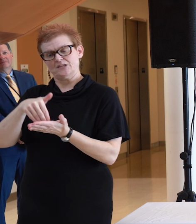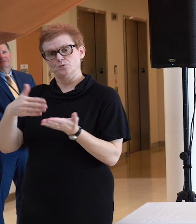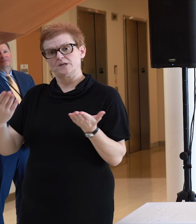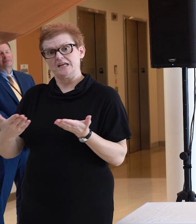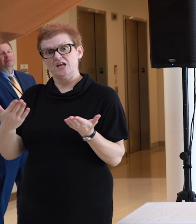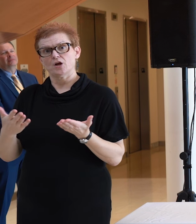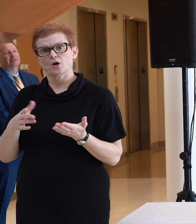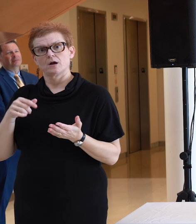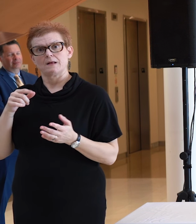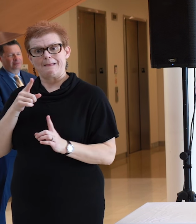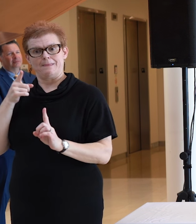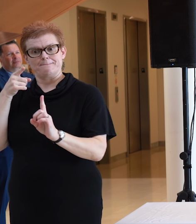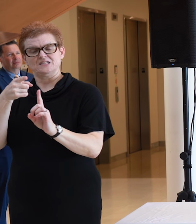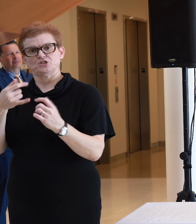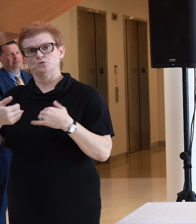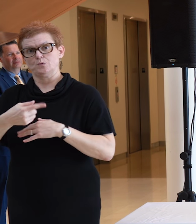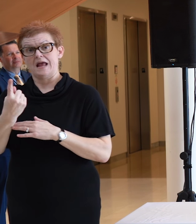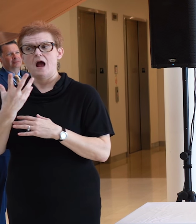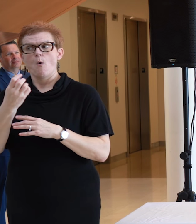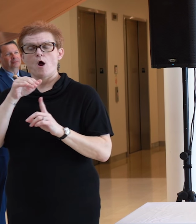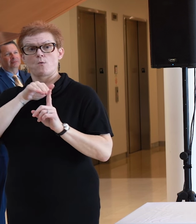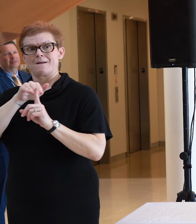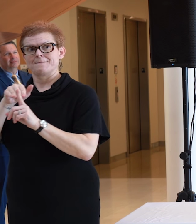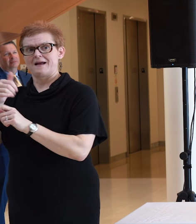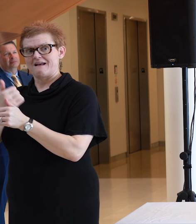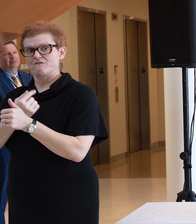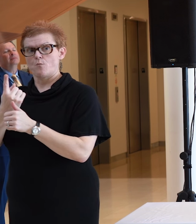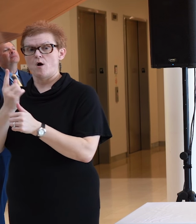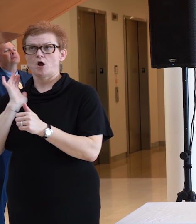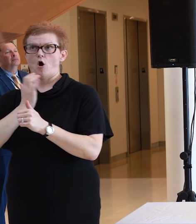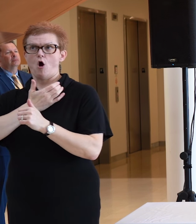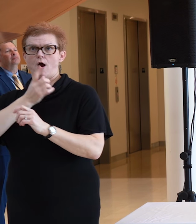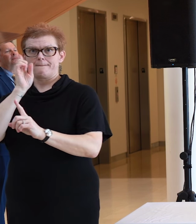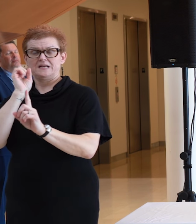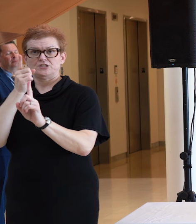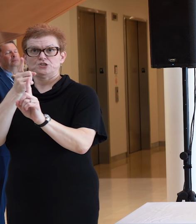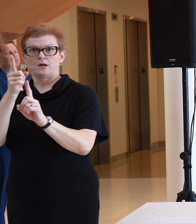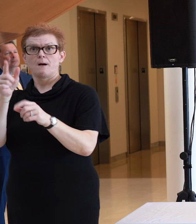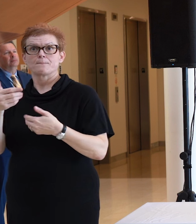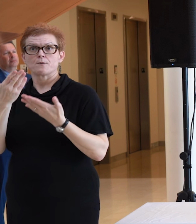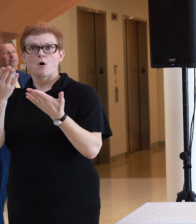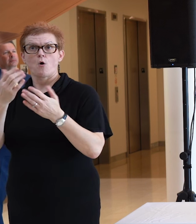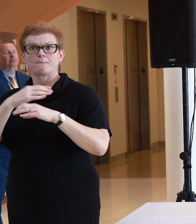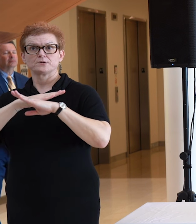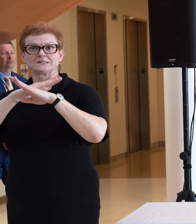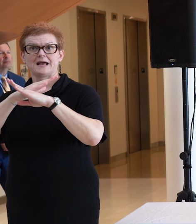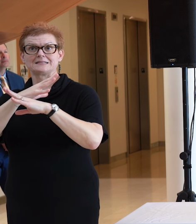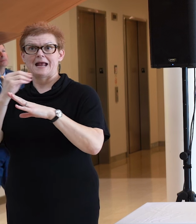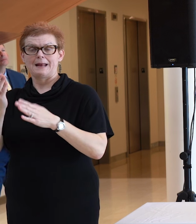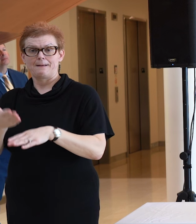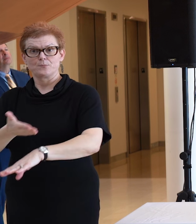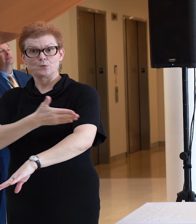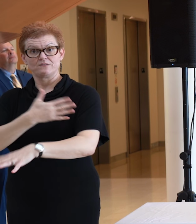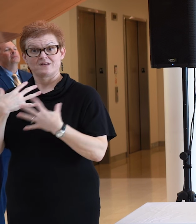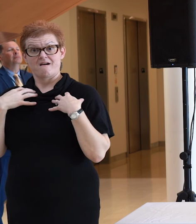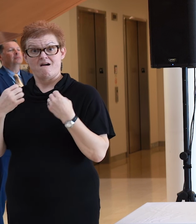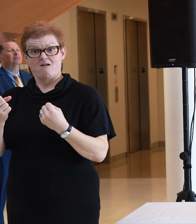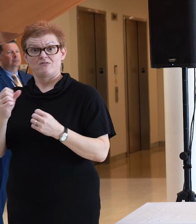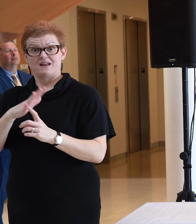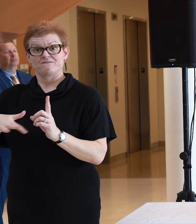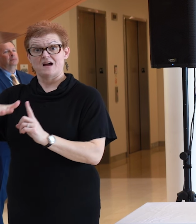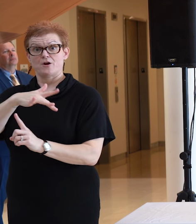DPH mission today. And I do want to remind everyone of our mission, which is to promote, to protect, and improve the health and environment of our